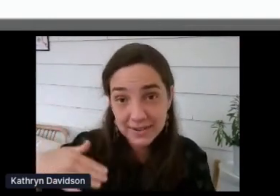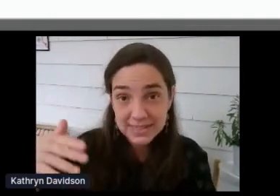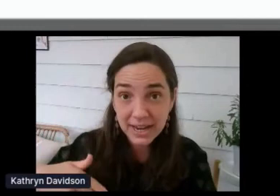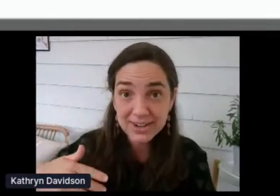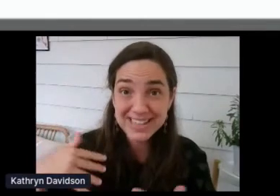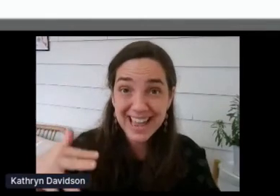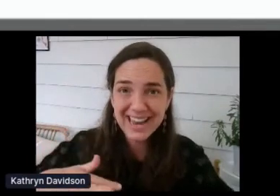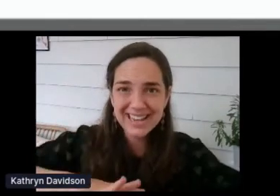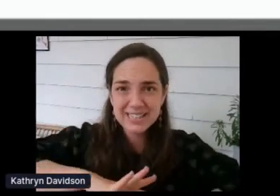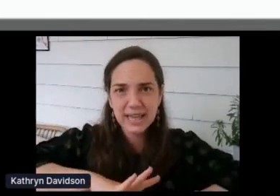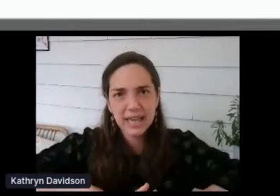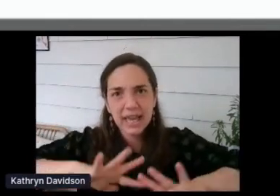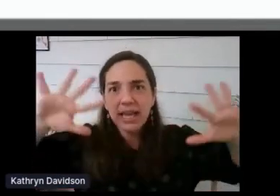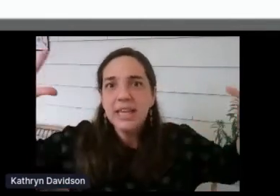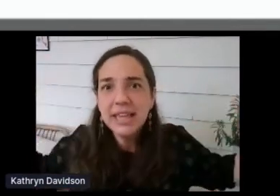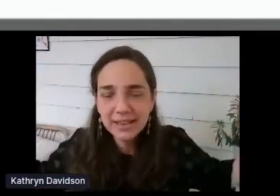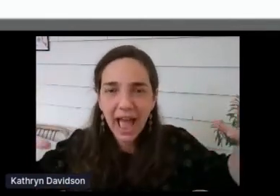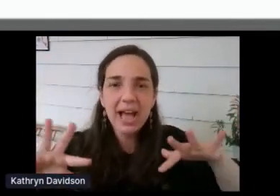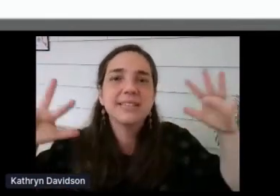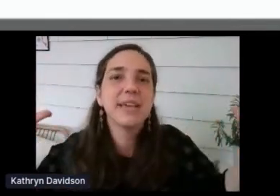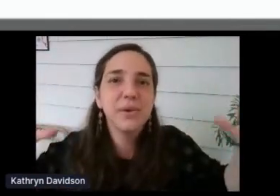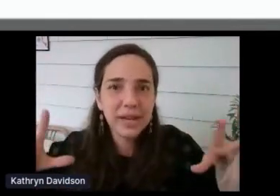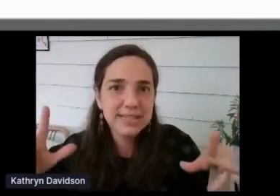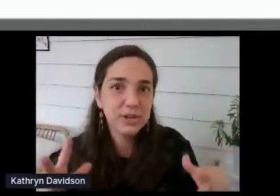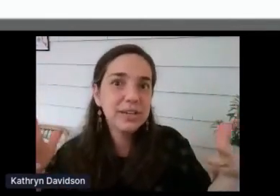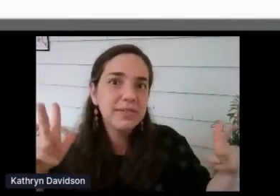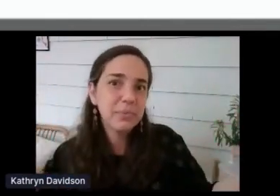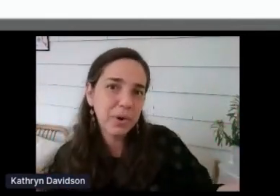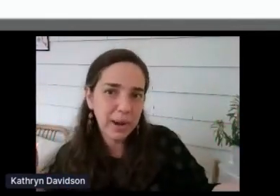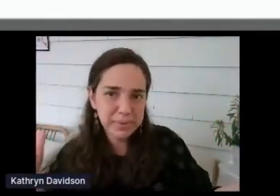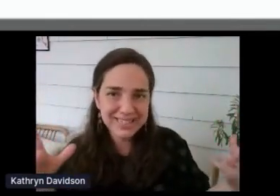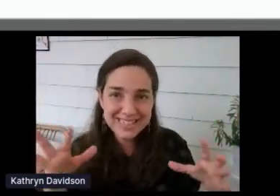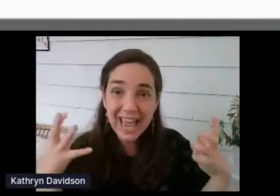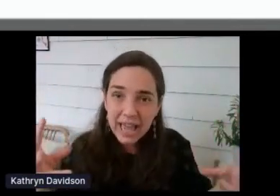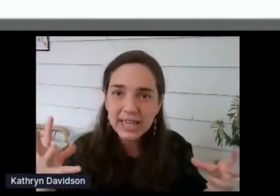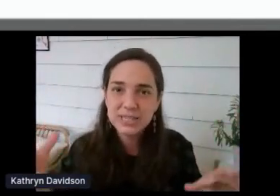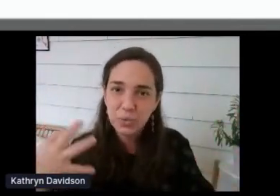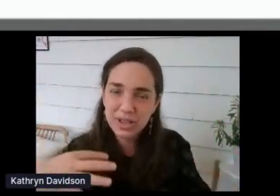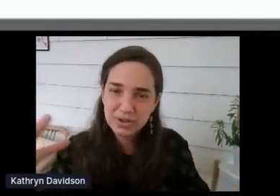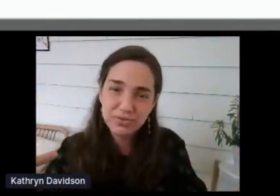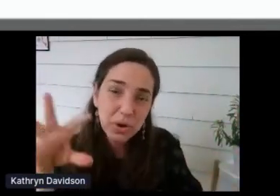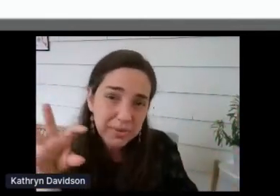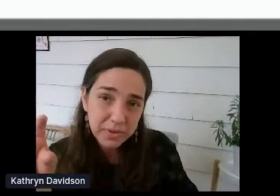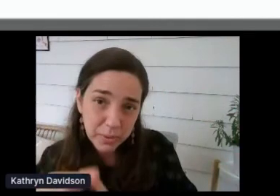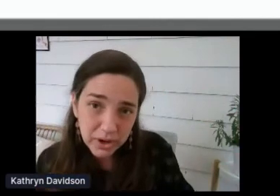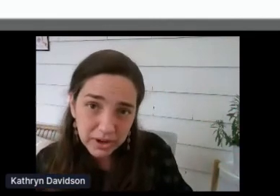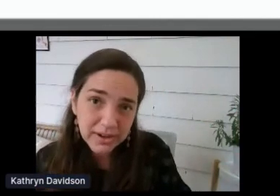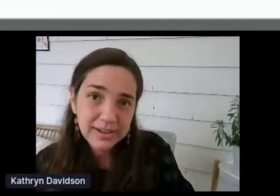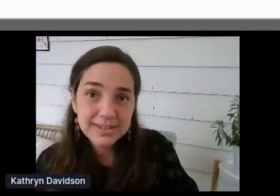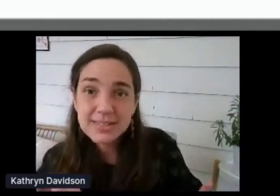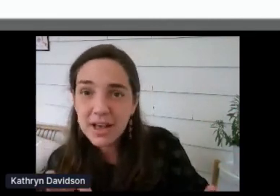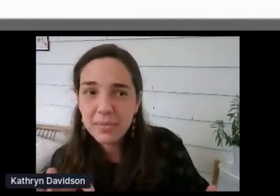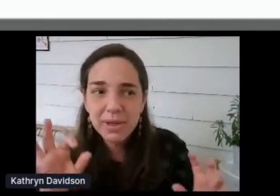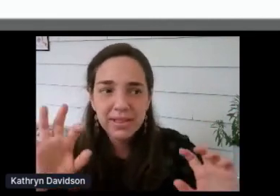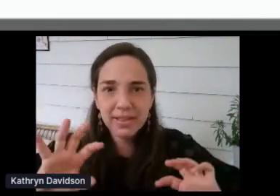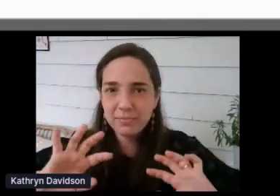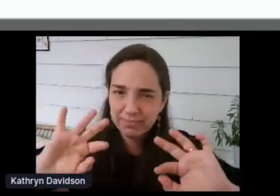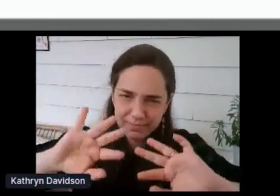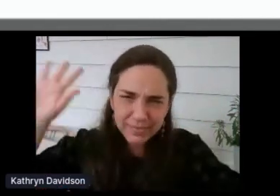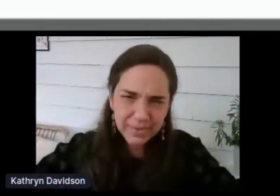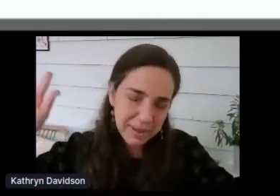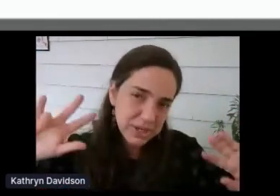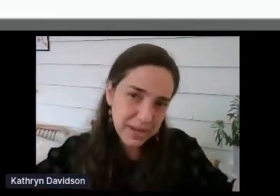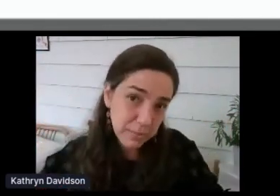that the difference there is that any is like asking you to consider even more options, that any is a form of the word, some